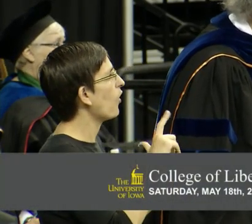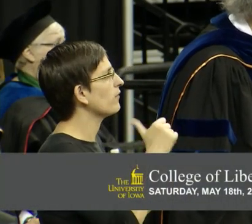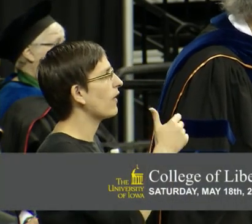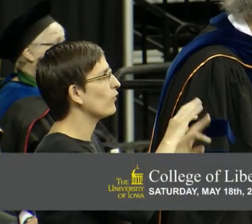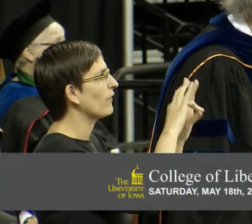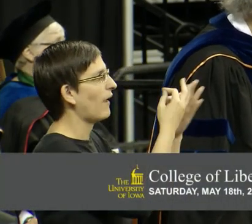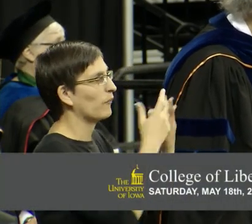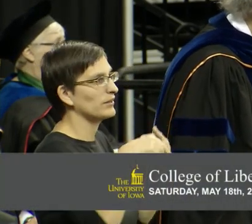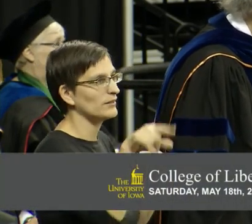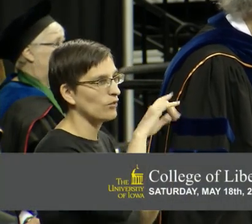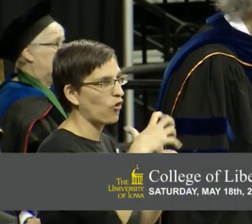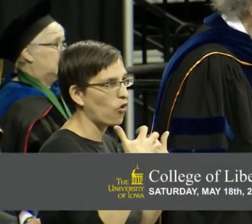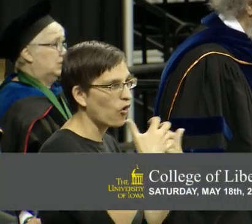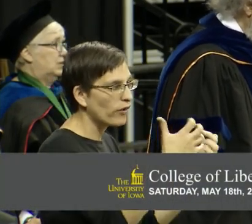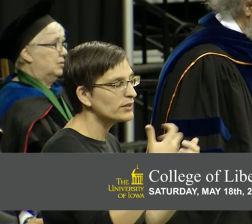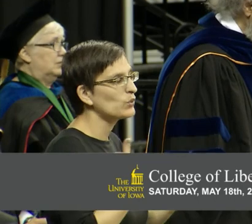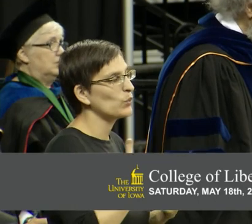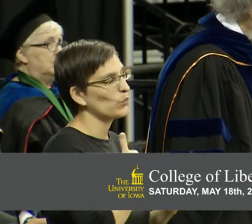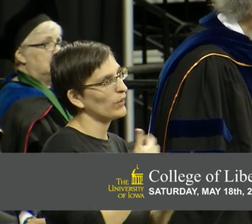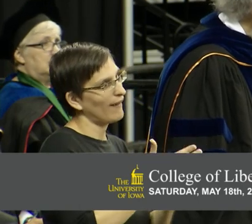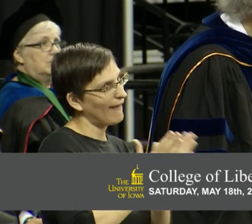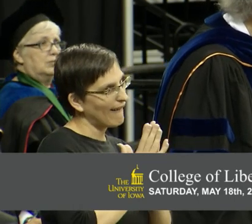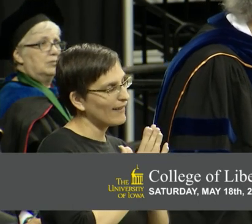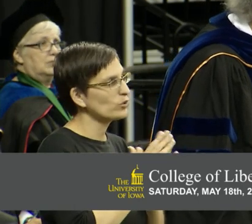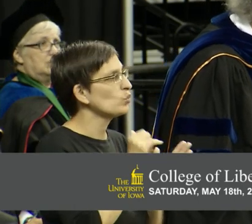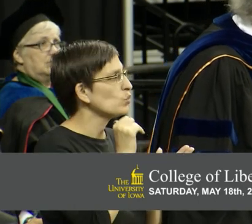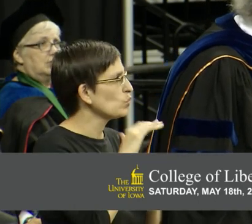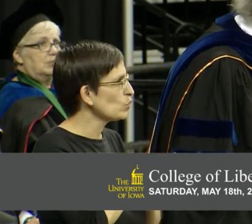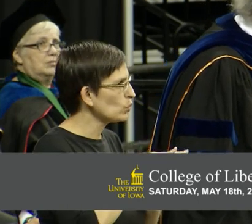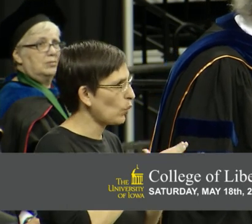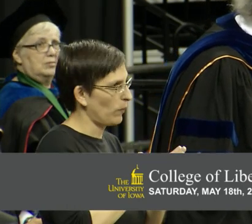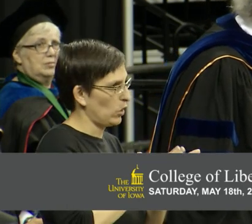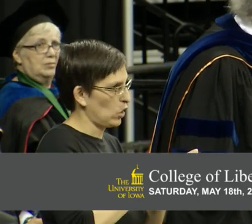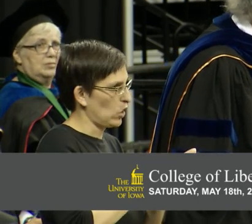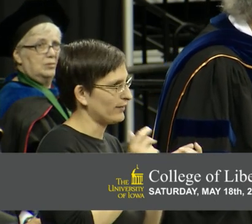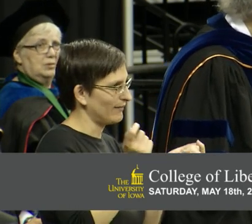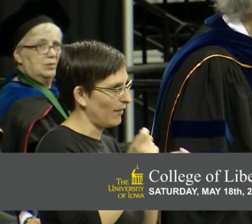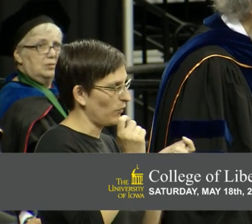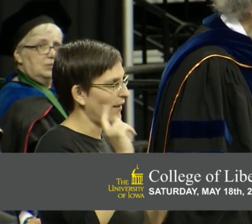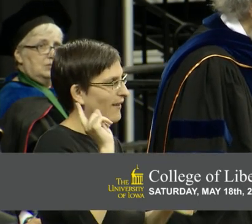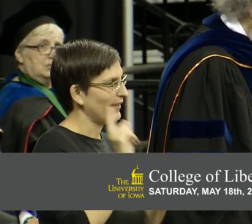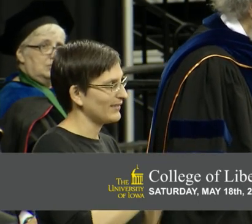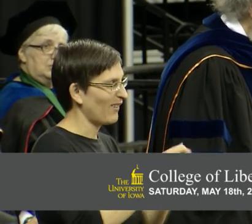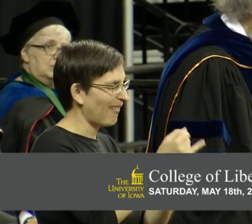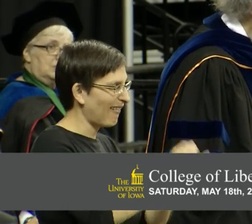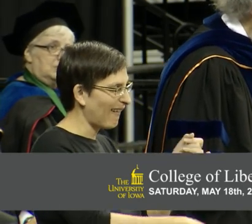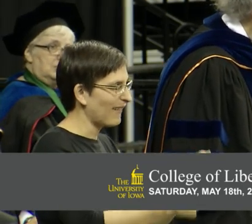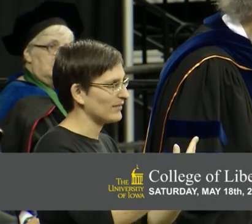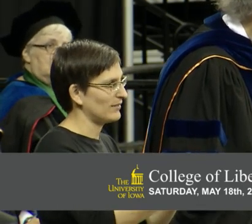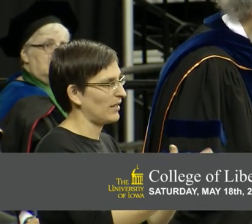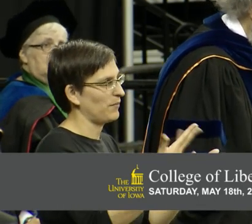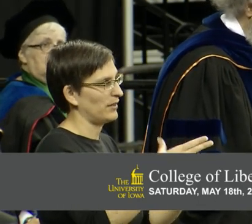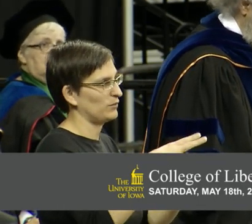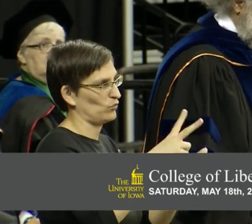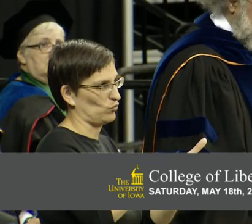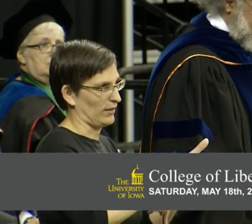in the audience, I ask you to hold your applause and celebration until the last name has been